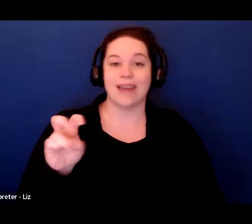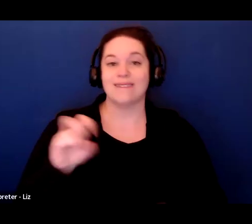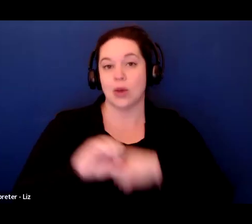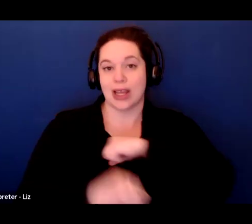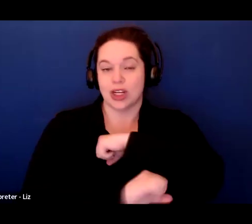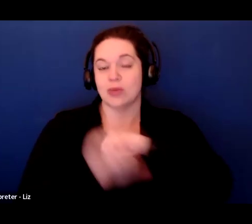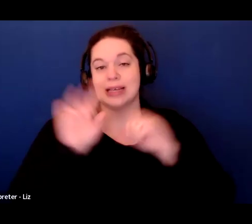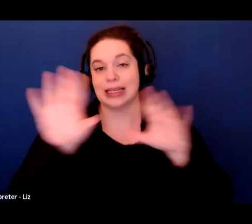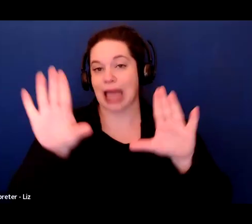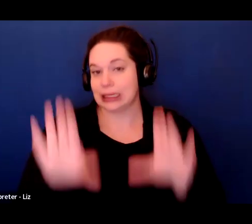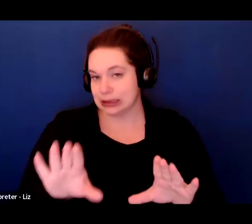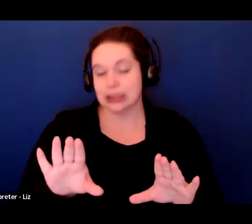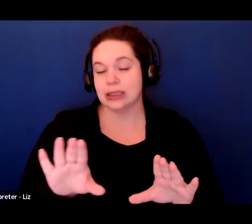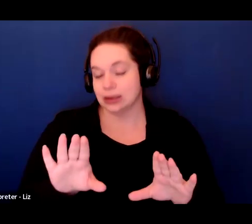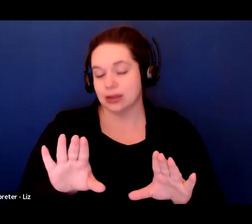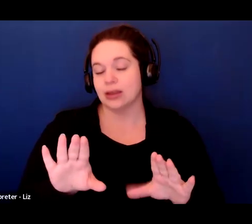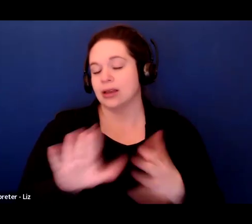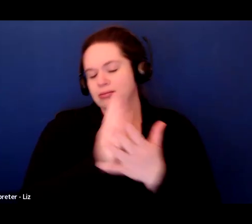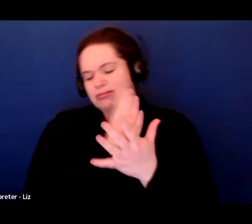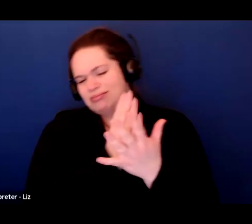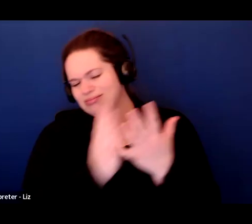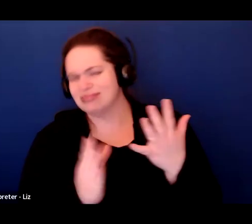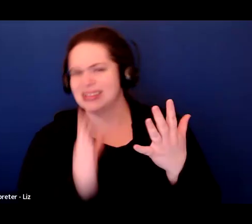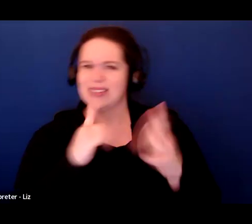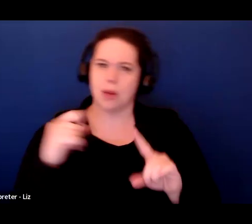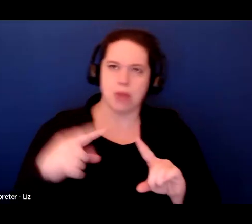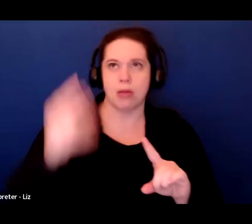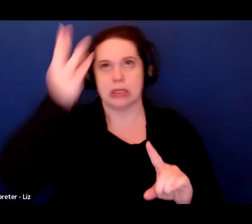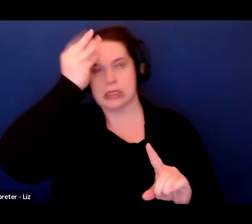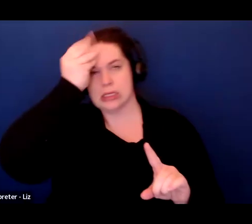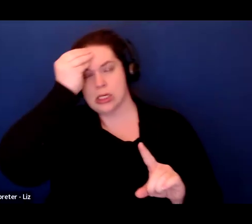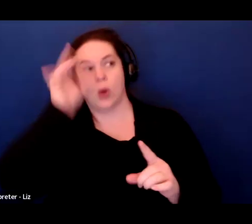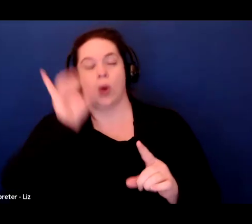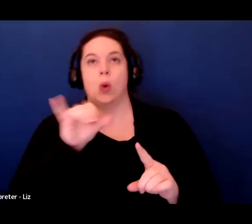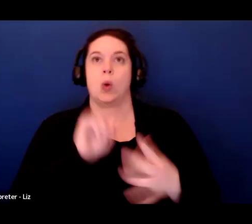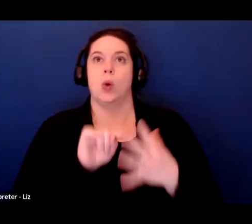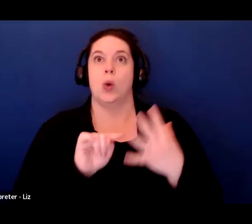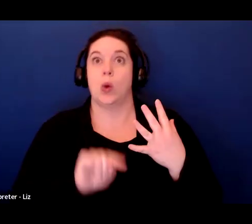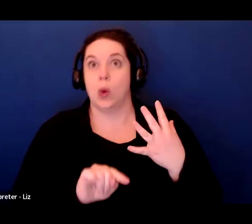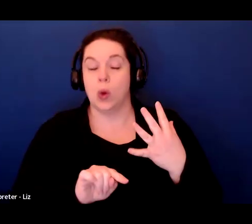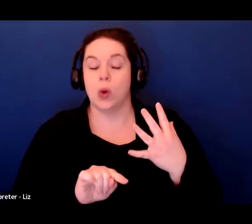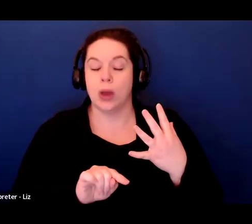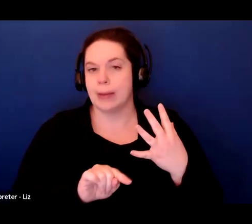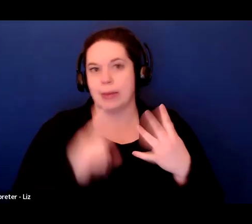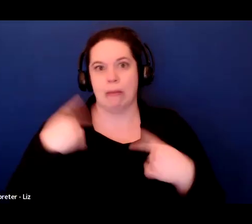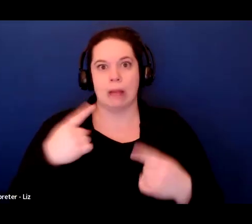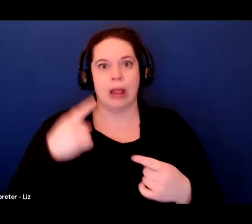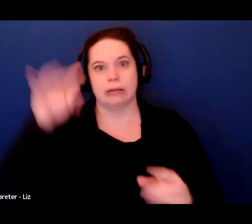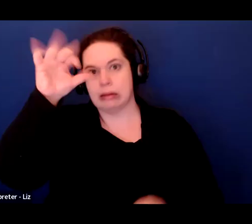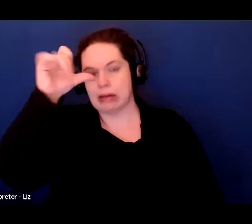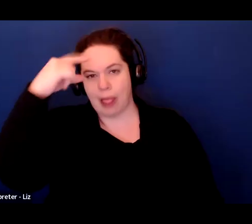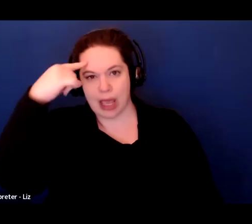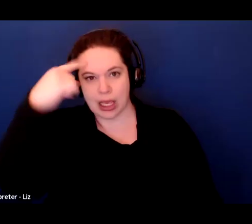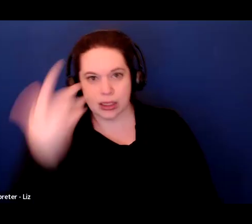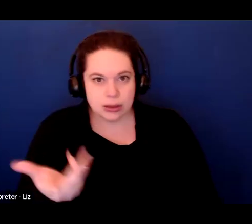excellent because it will give you a lot of prompts to think about a lot of things that maybe you didn't think about. It's what I call